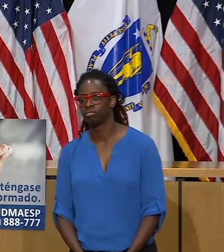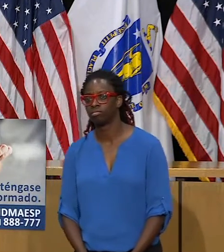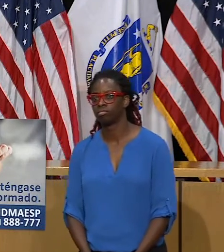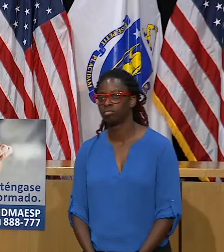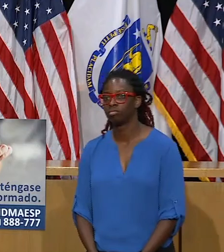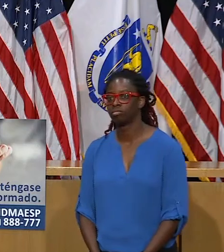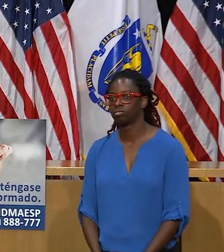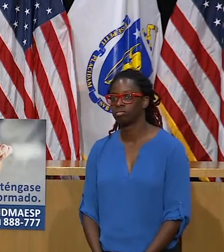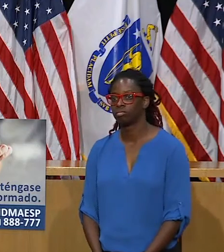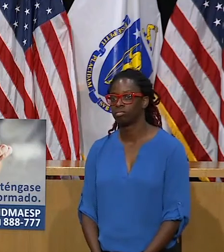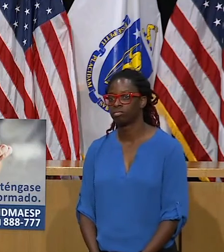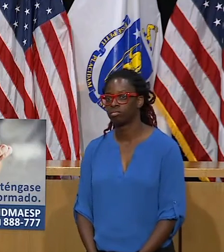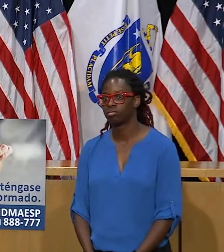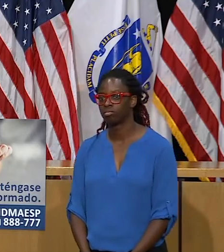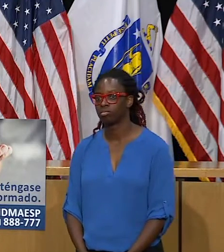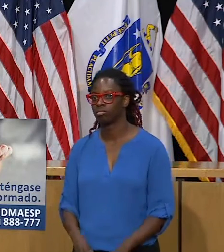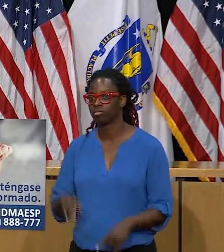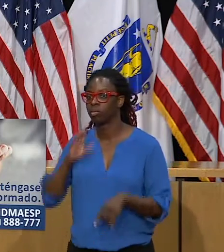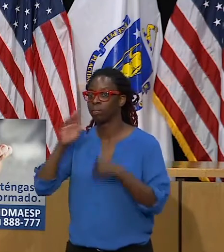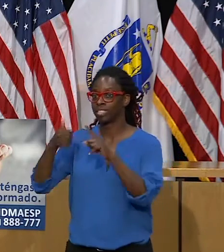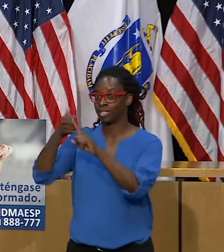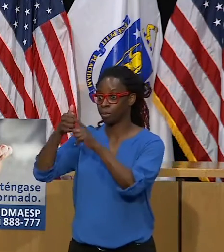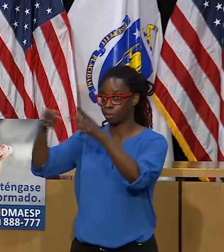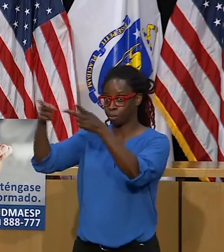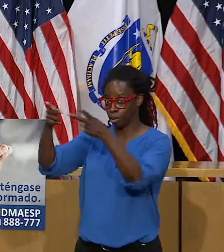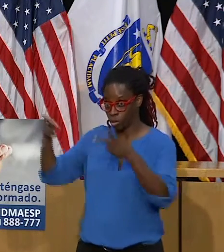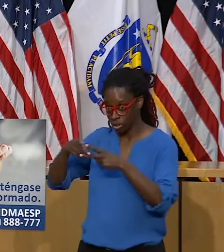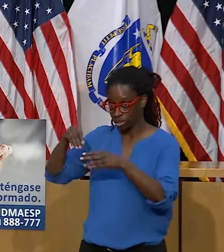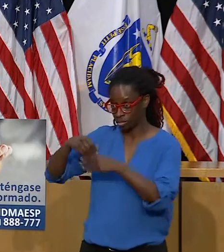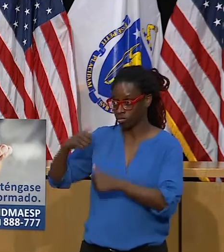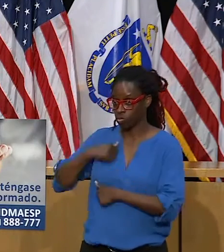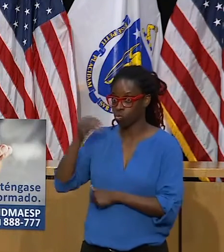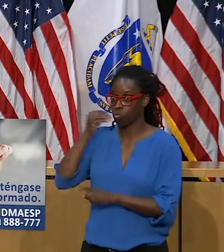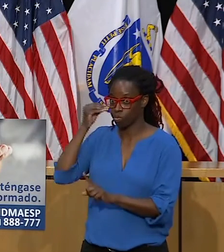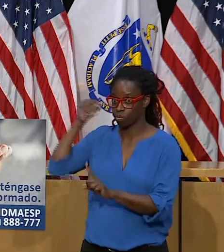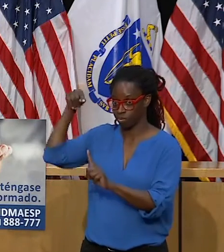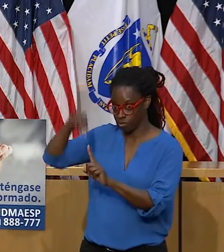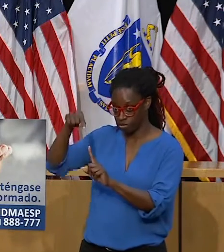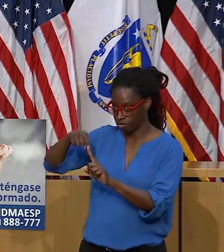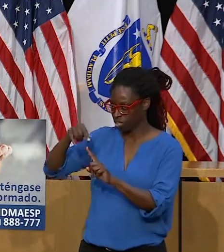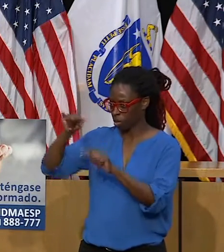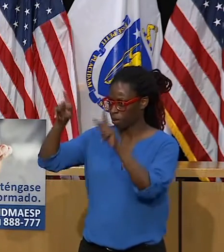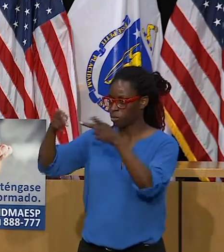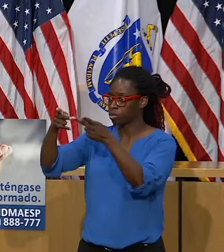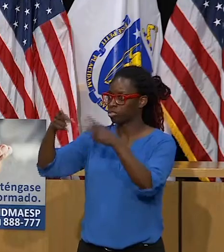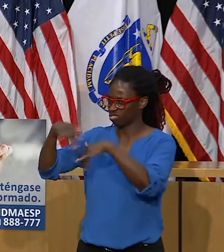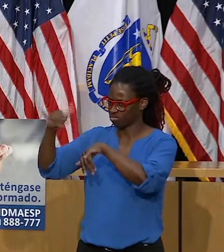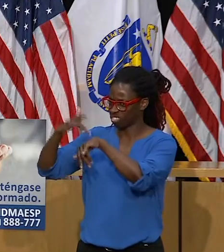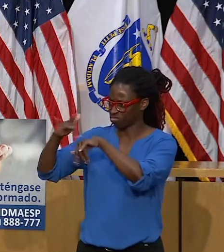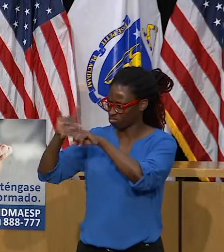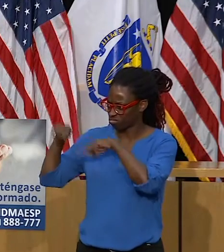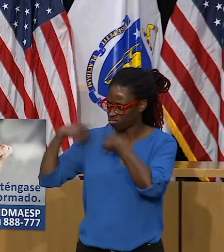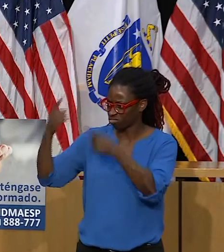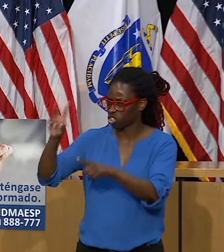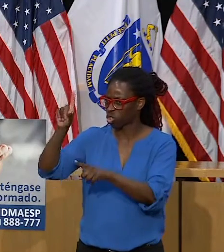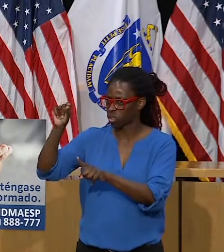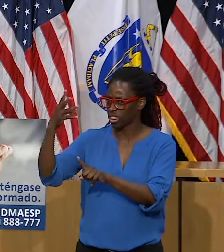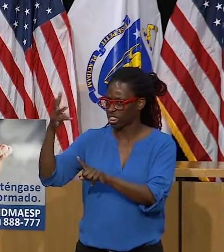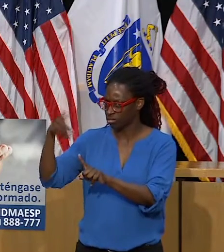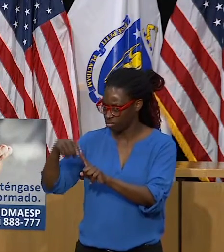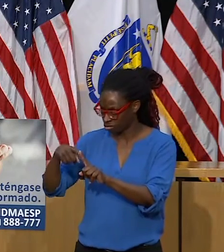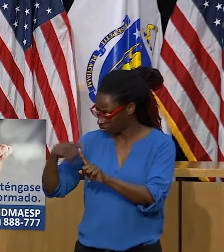support for the Soldiers Homes than the current legislation. But as I said yesterday, there's no excuse for having not filled that position. Thanks,